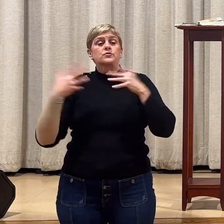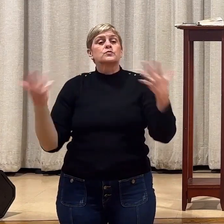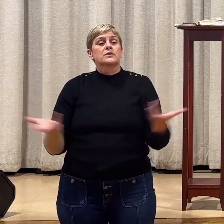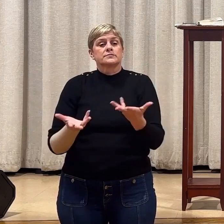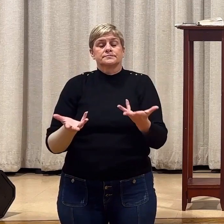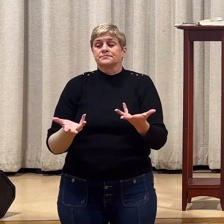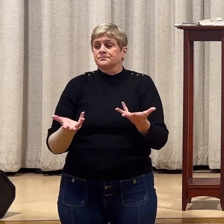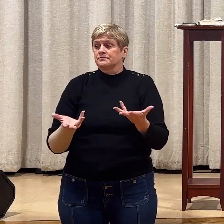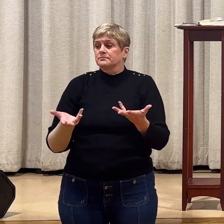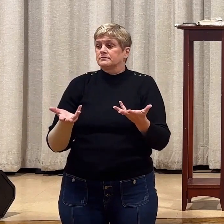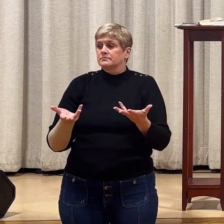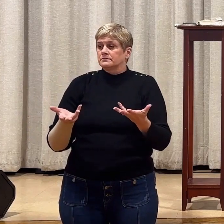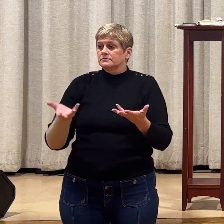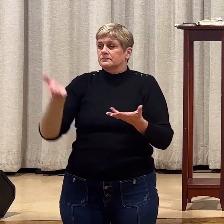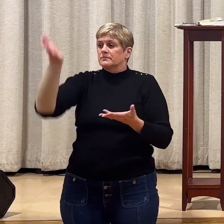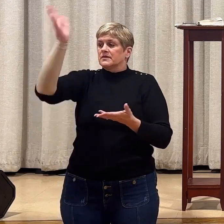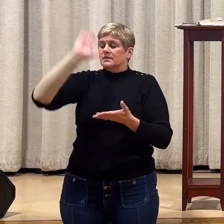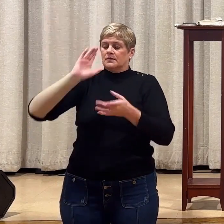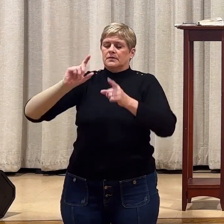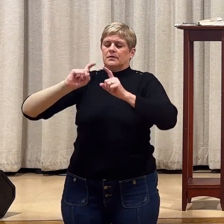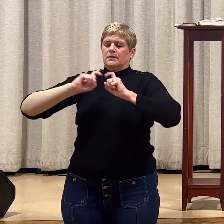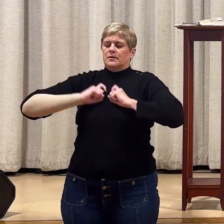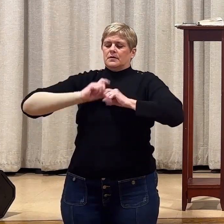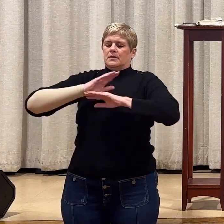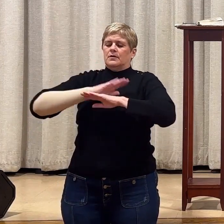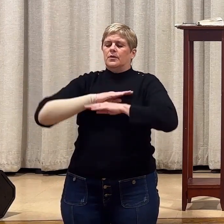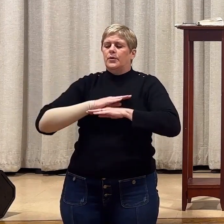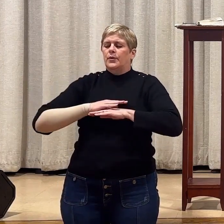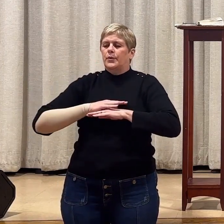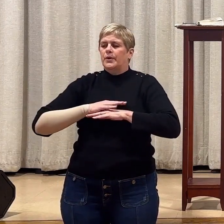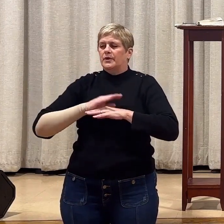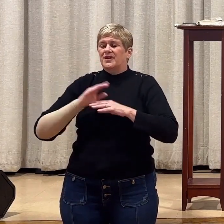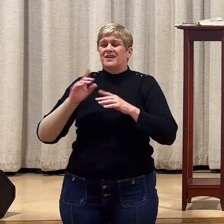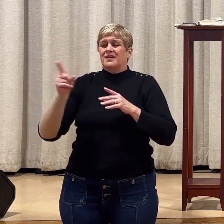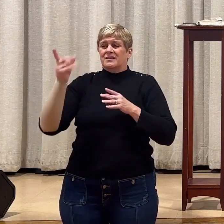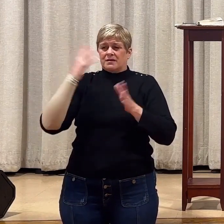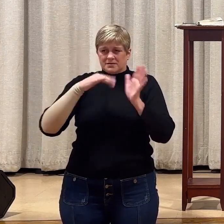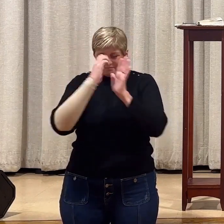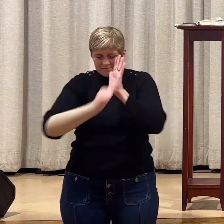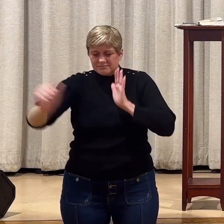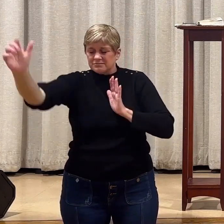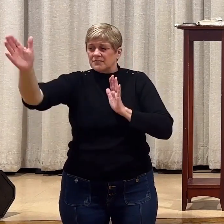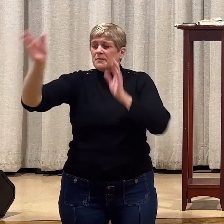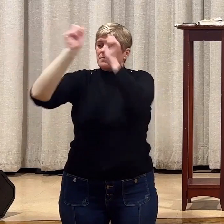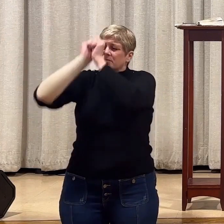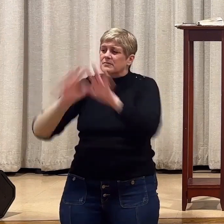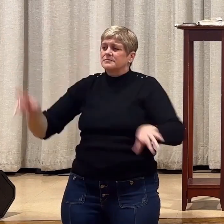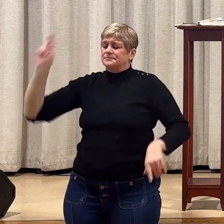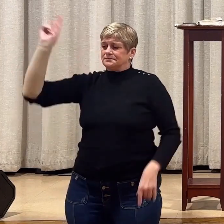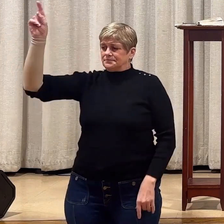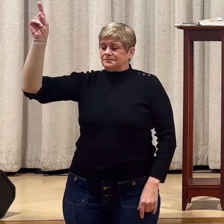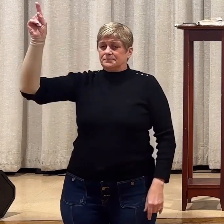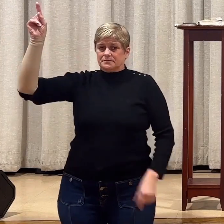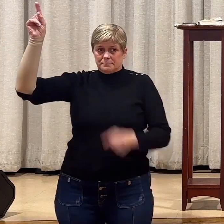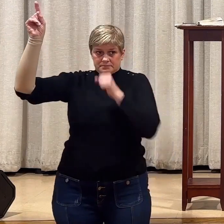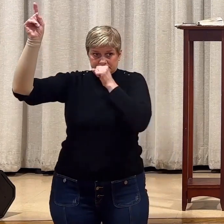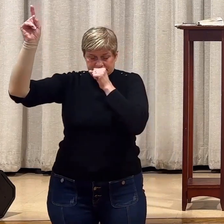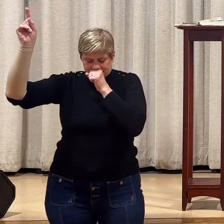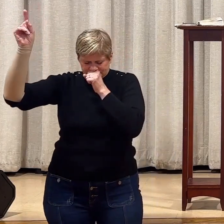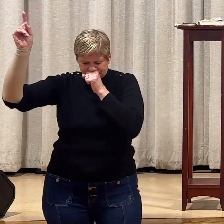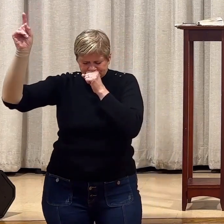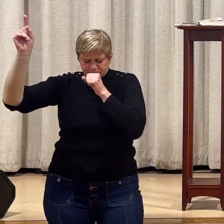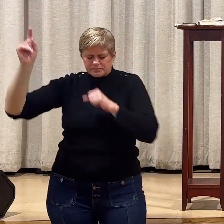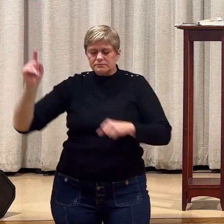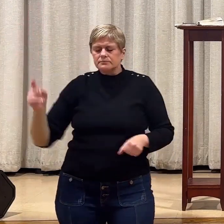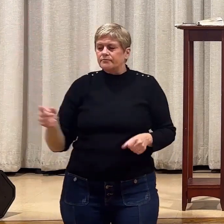Lord gives and the Lord takes away, but blessed be the name of the Lord. The